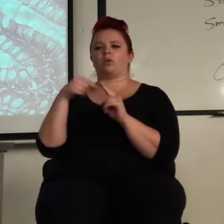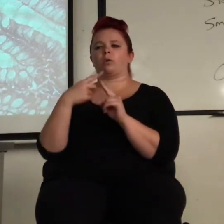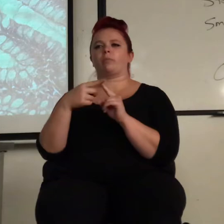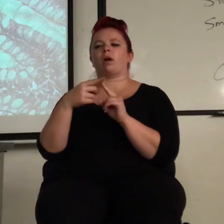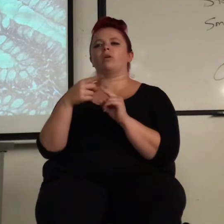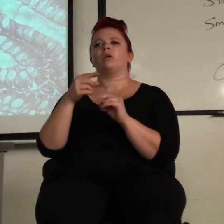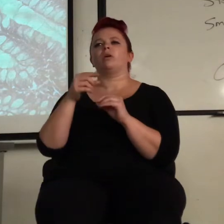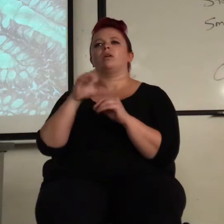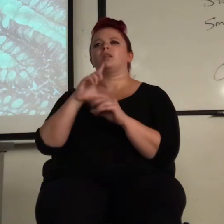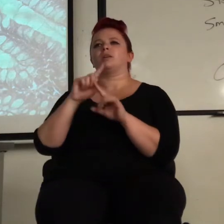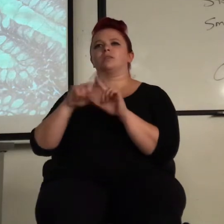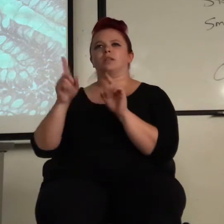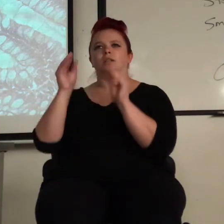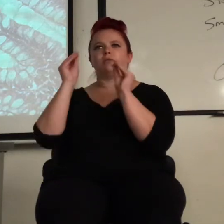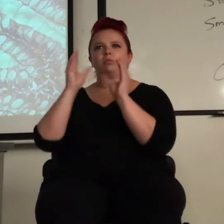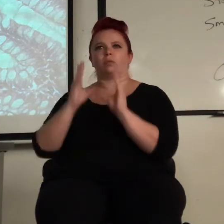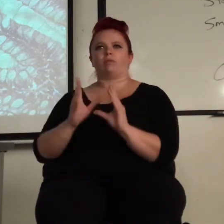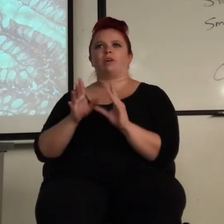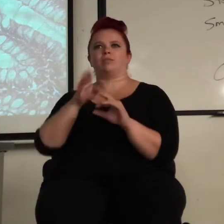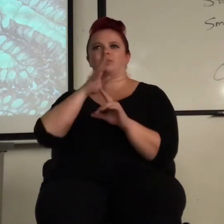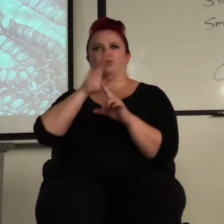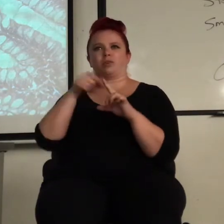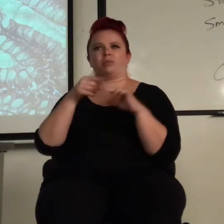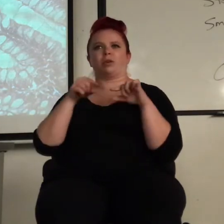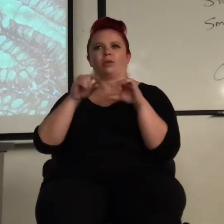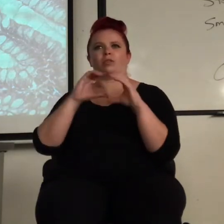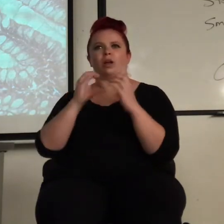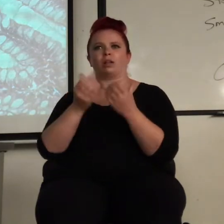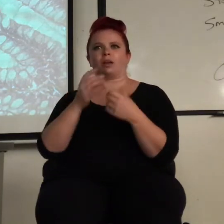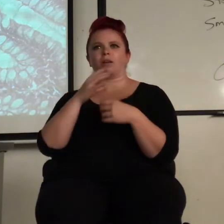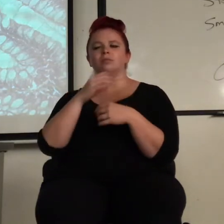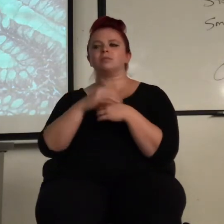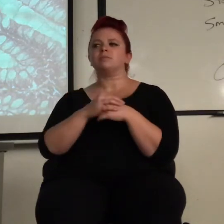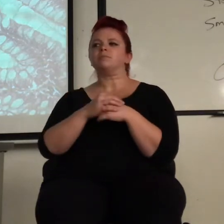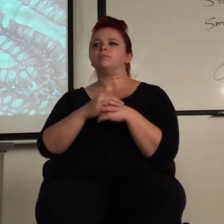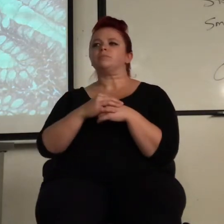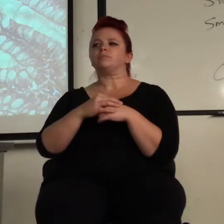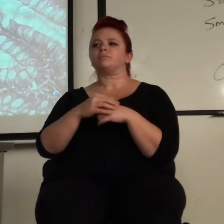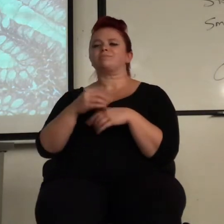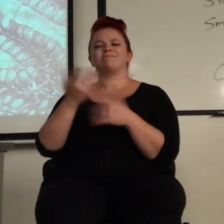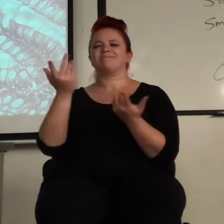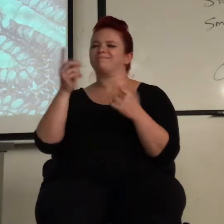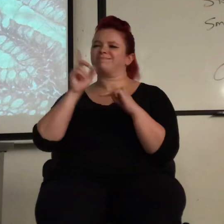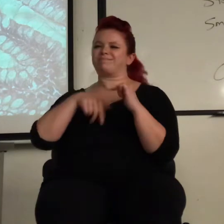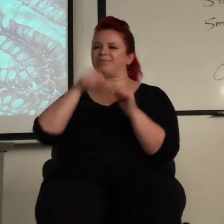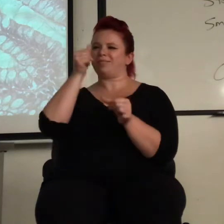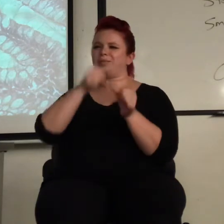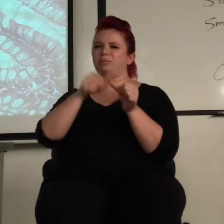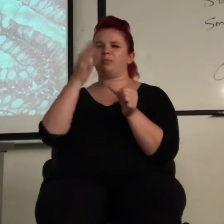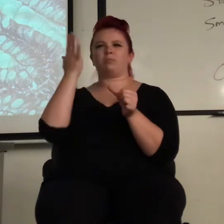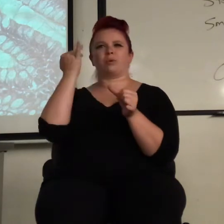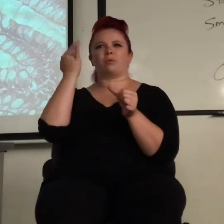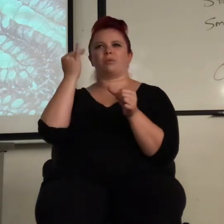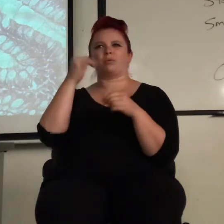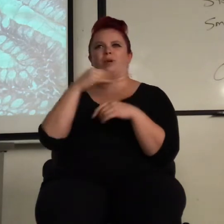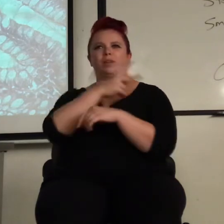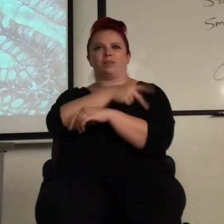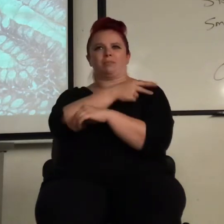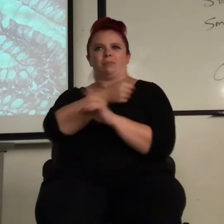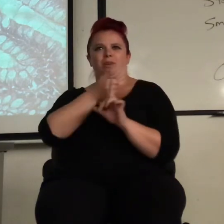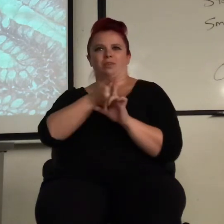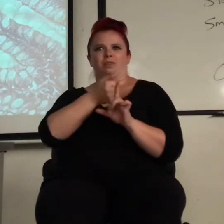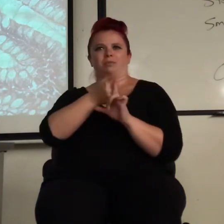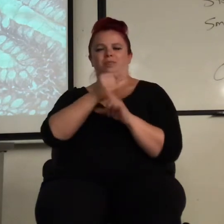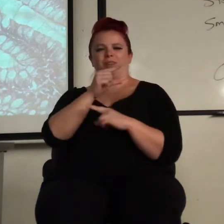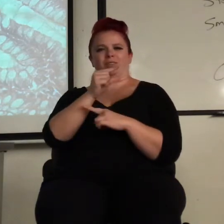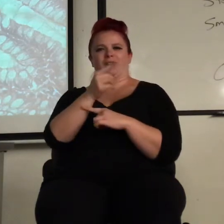Professor Woolsey, she was telling me about this in her class. I can't remember why the patient lost function of the goblet